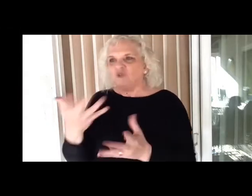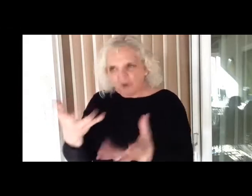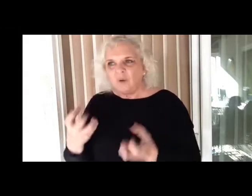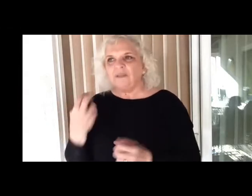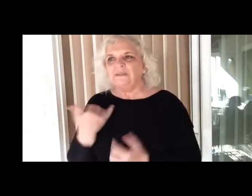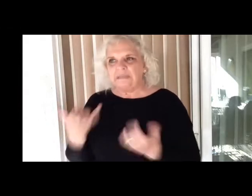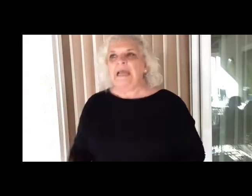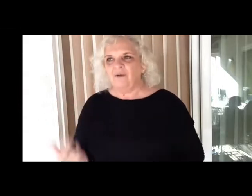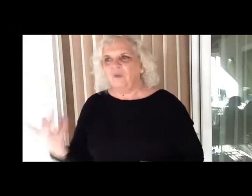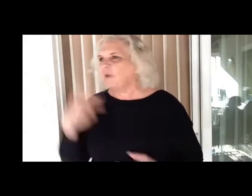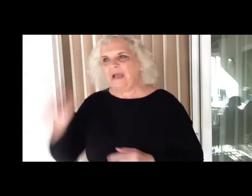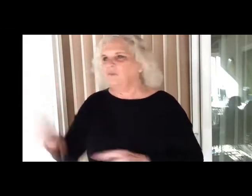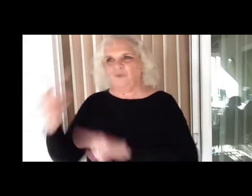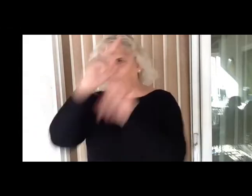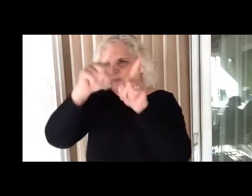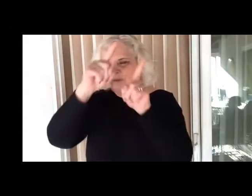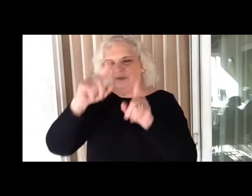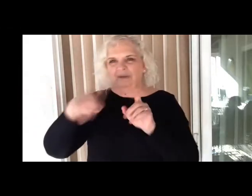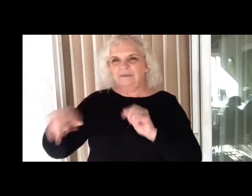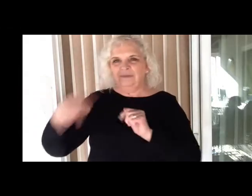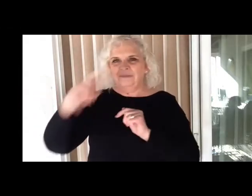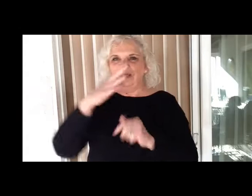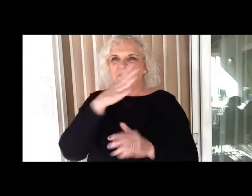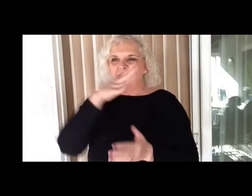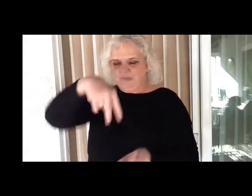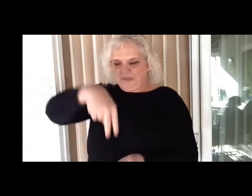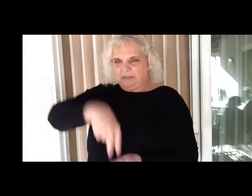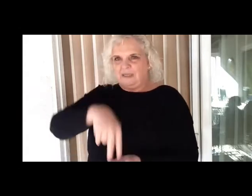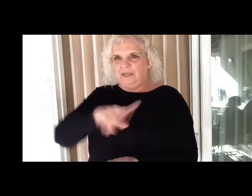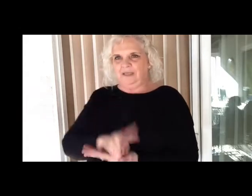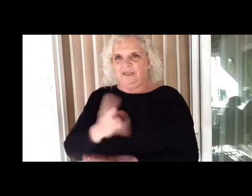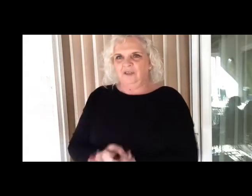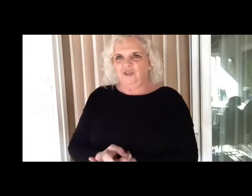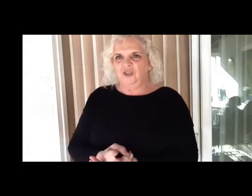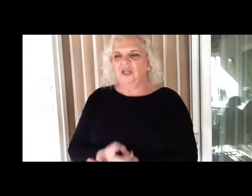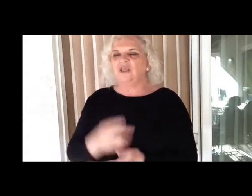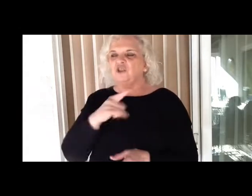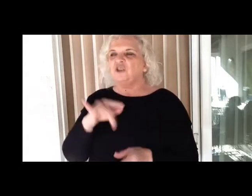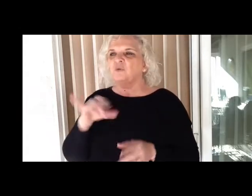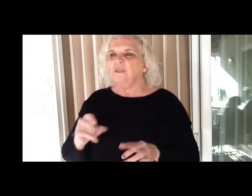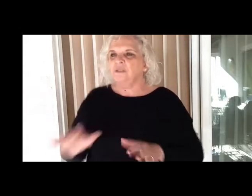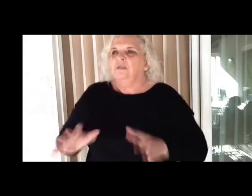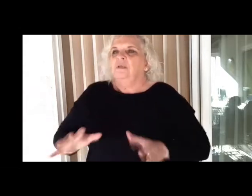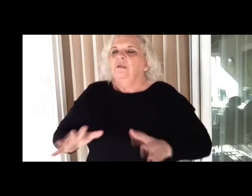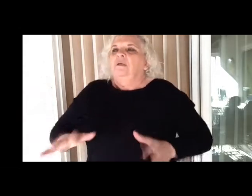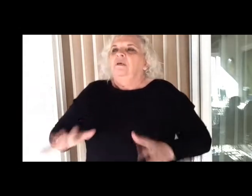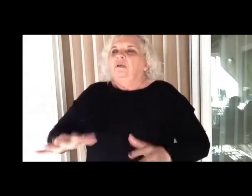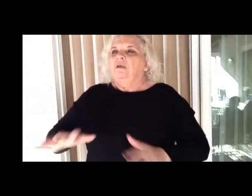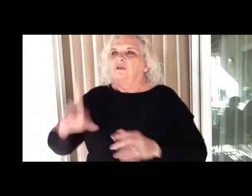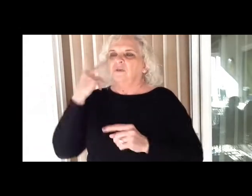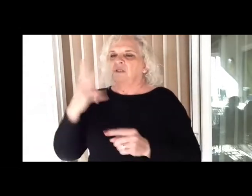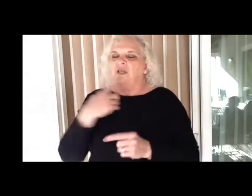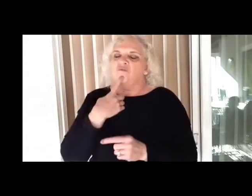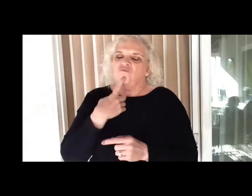us now." So we came upstairs. Mom was standing in the kitchen. She was physically shaking, and she was quite red